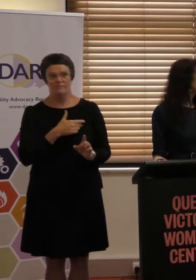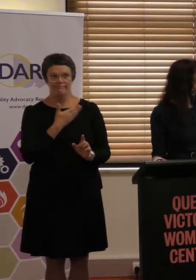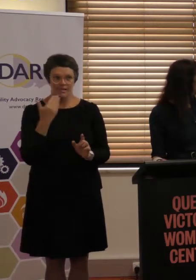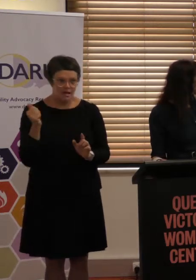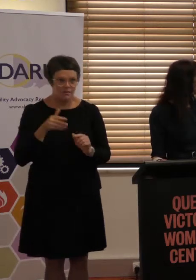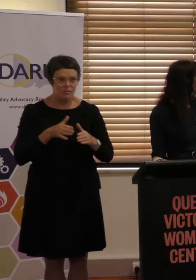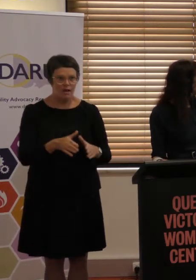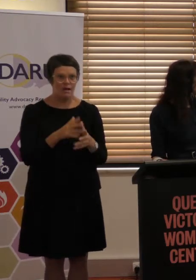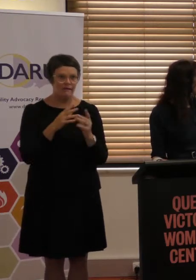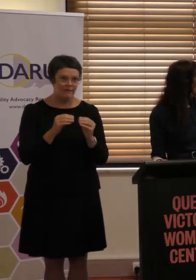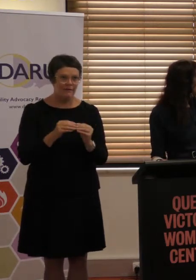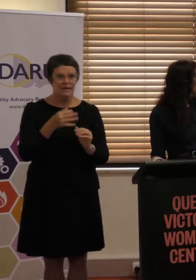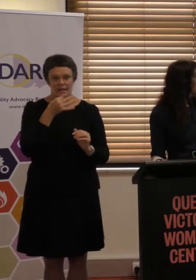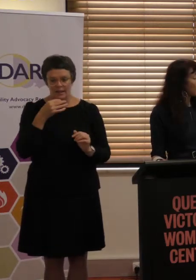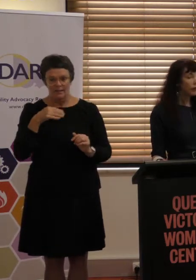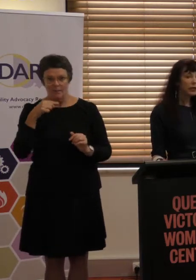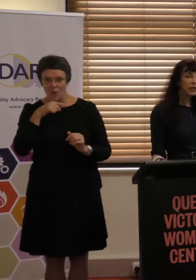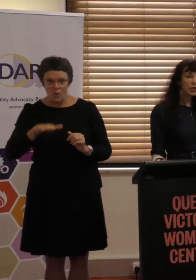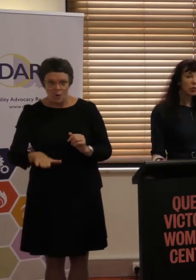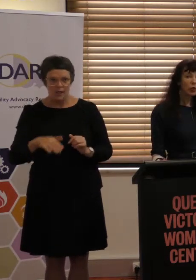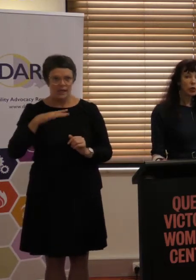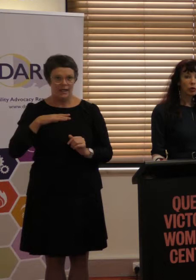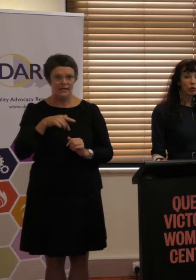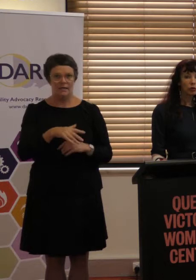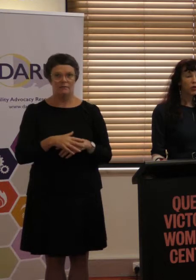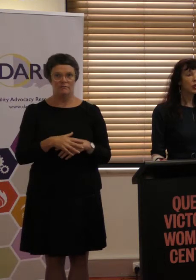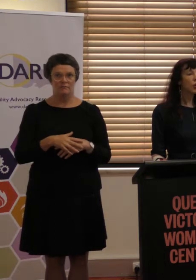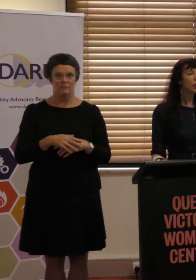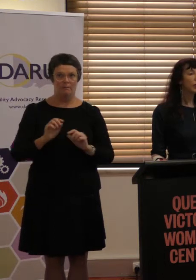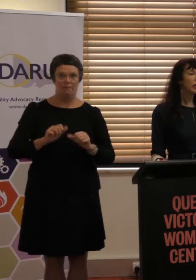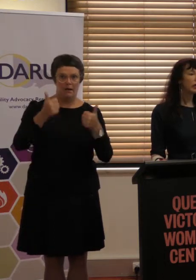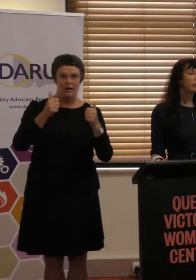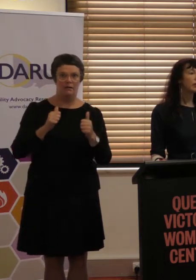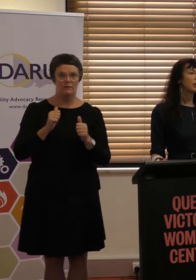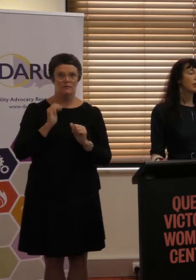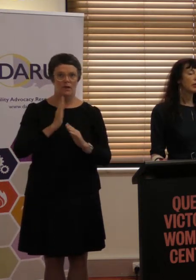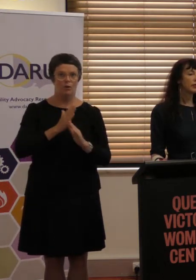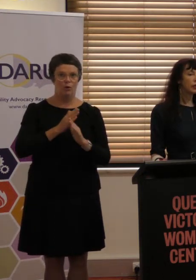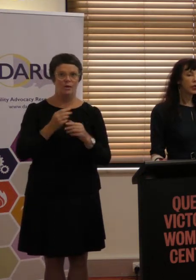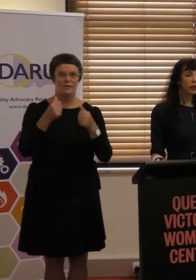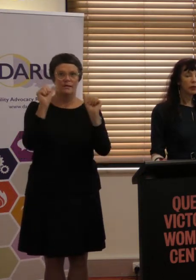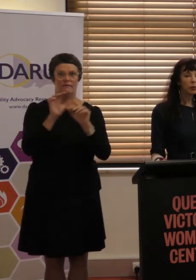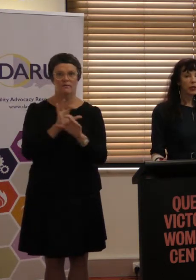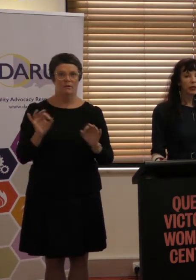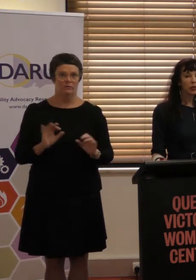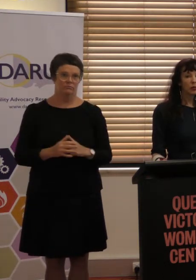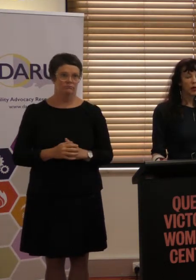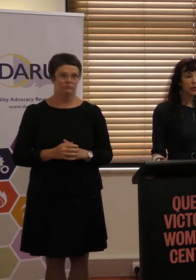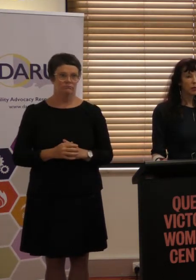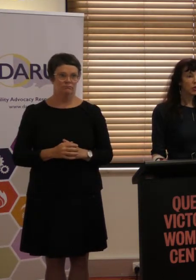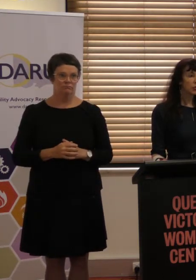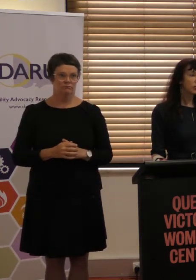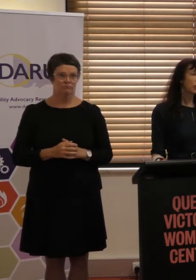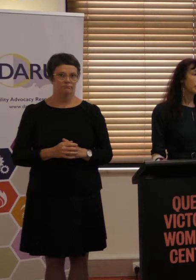that to be done. And often that doesn't work, which is why we have the lodging of complaints at human